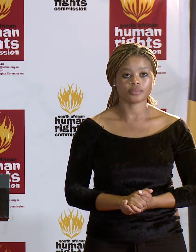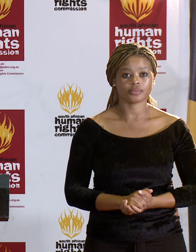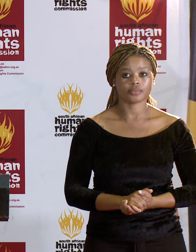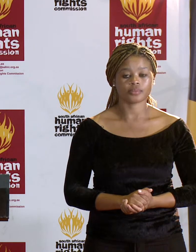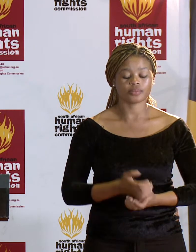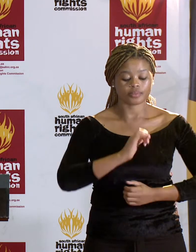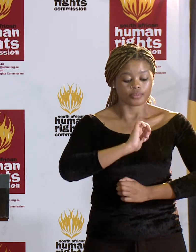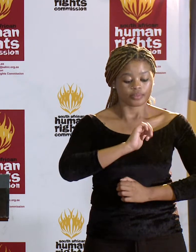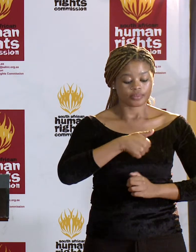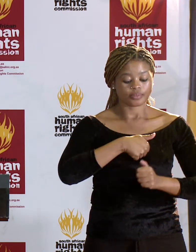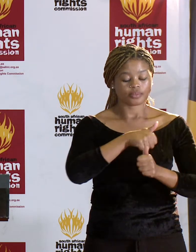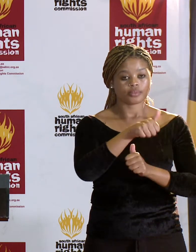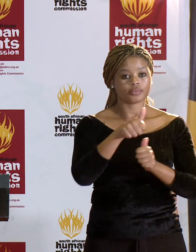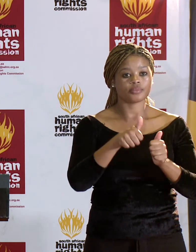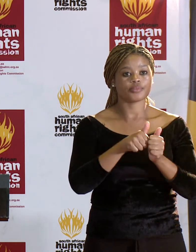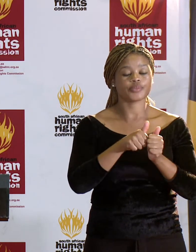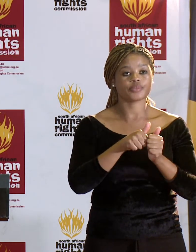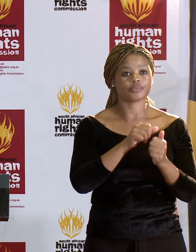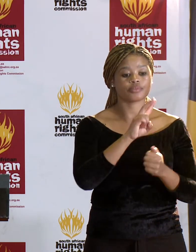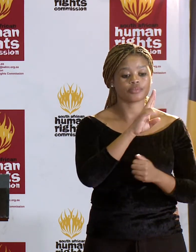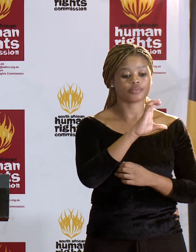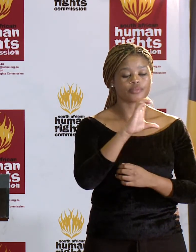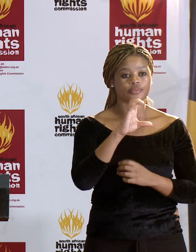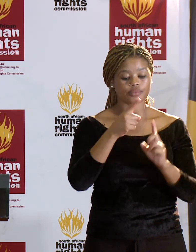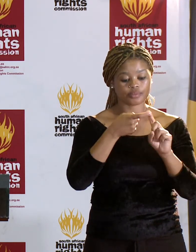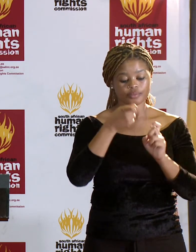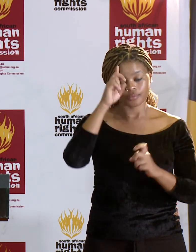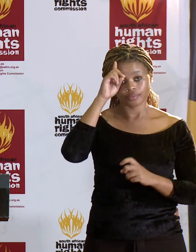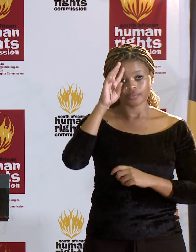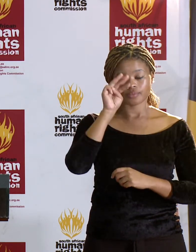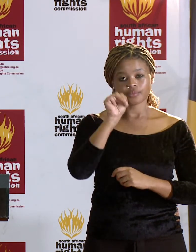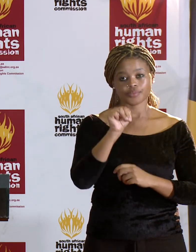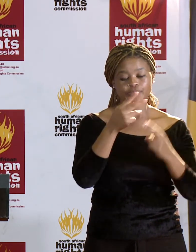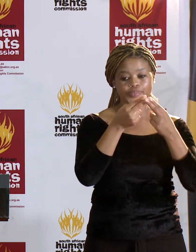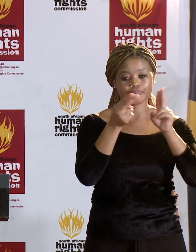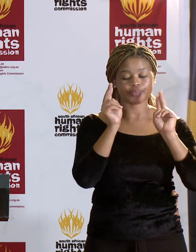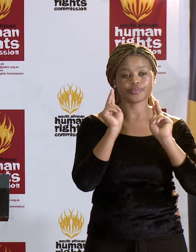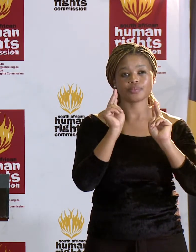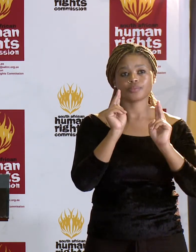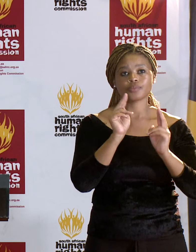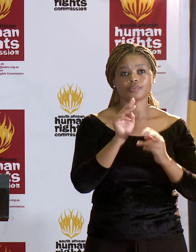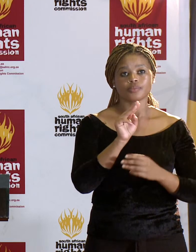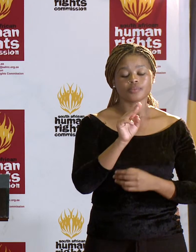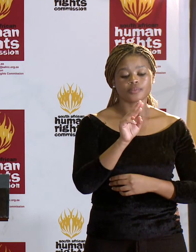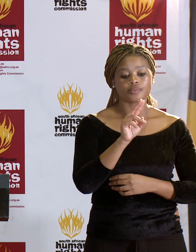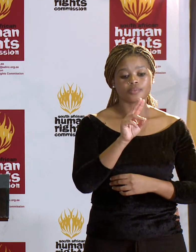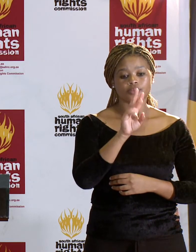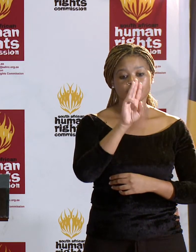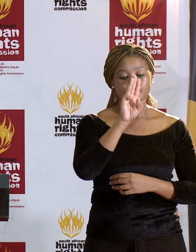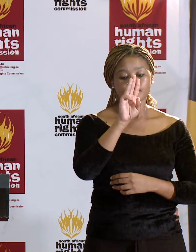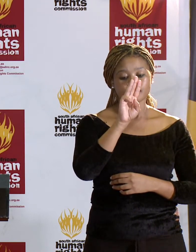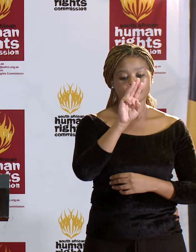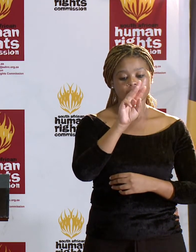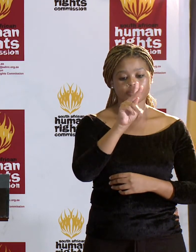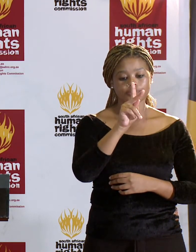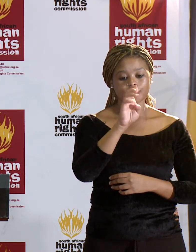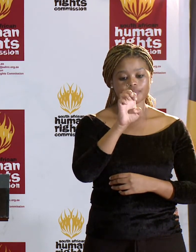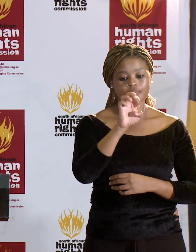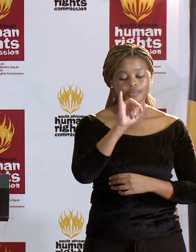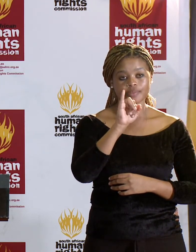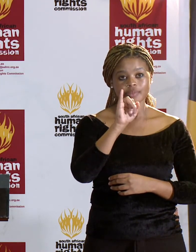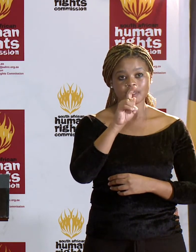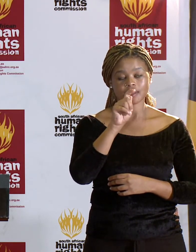Our Deputy Vice Chancellor from Nelson Mandela University, Professor Andre Kiet,